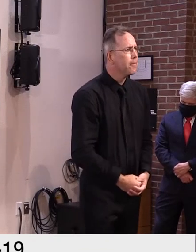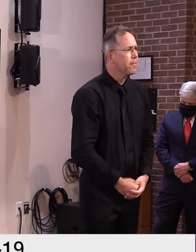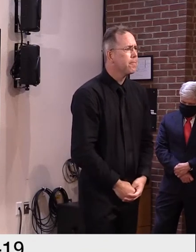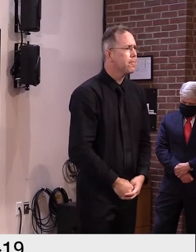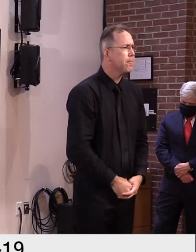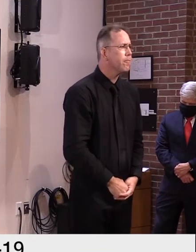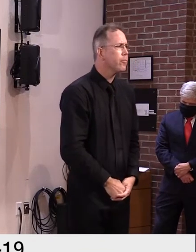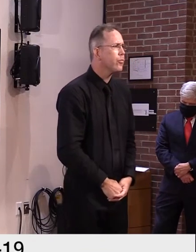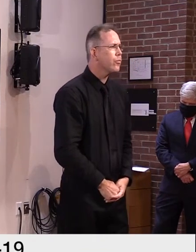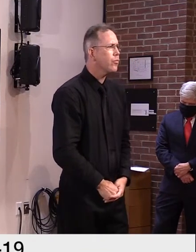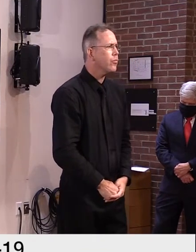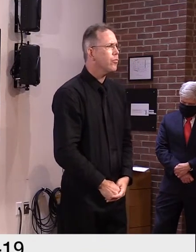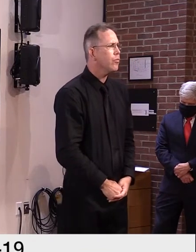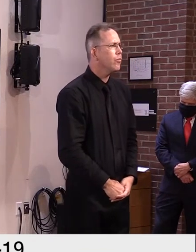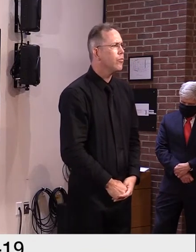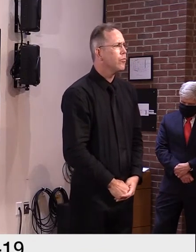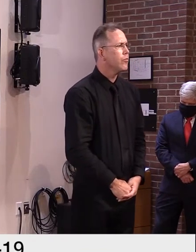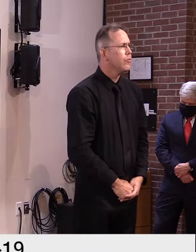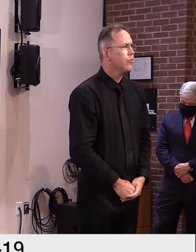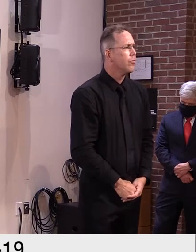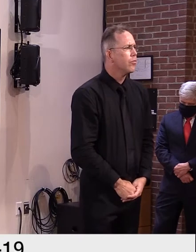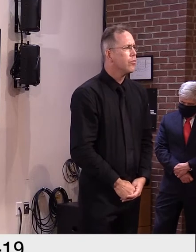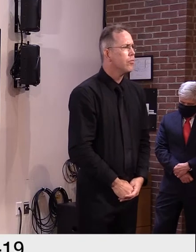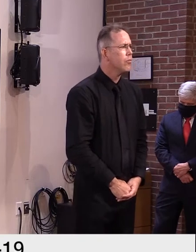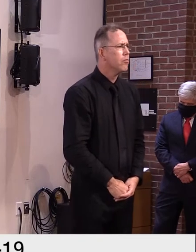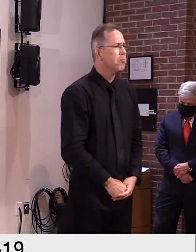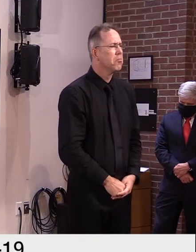either for the governor or Dr. Levine or both.